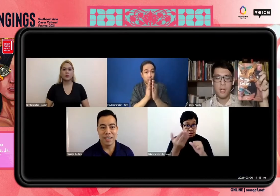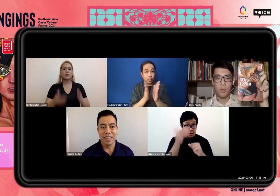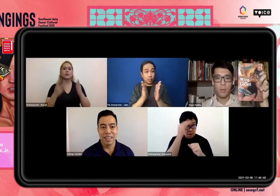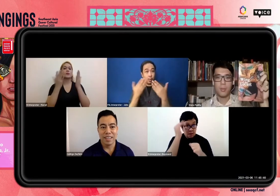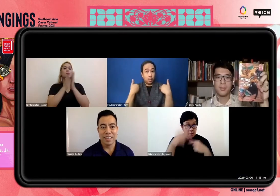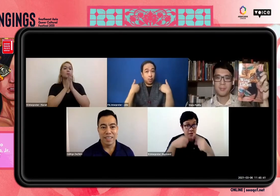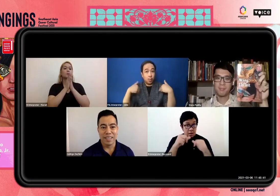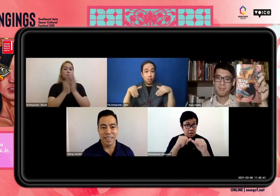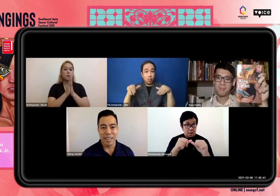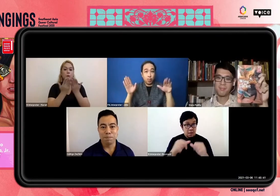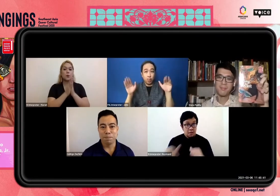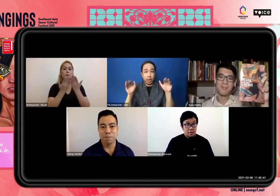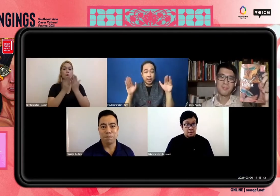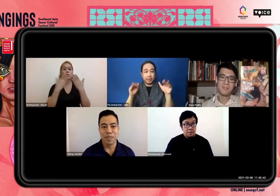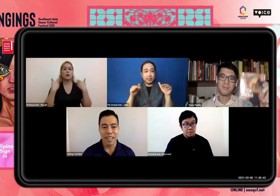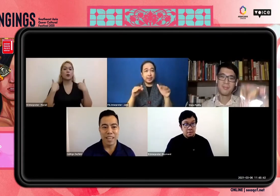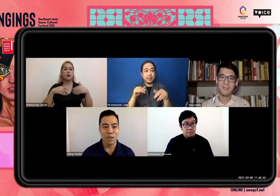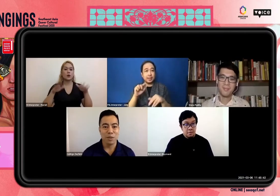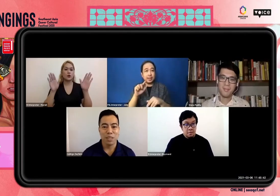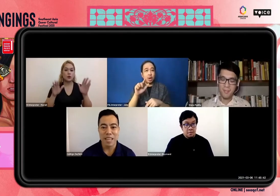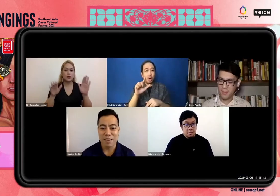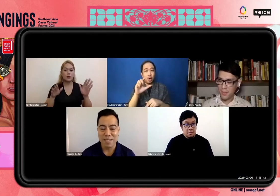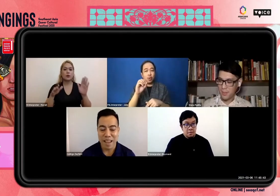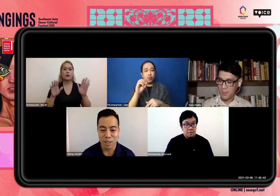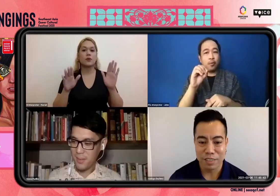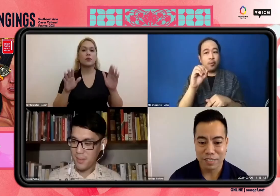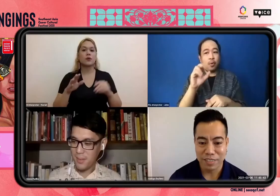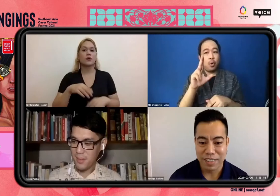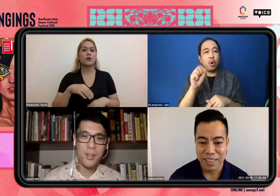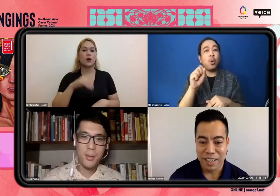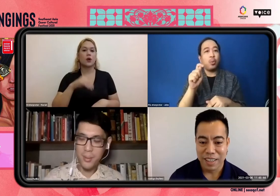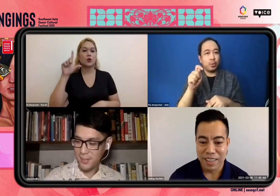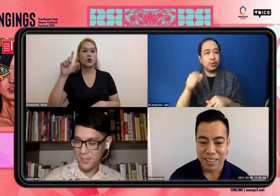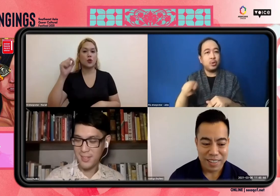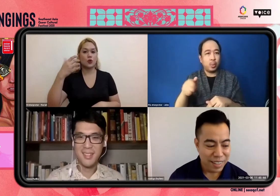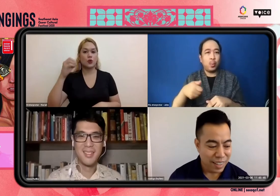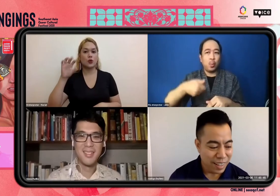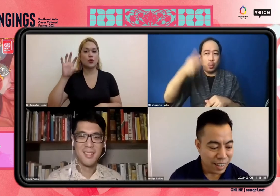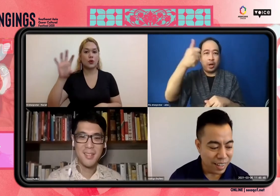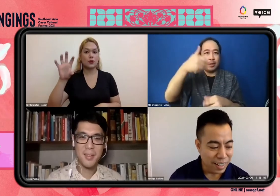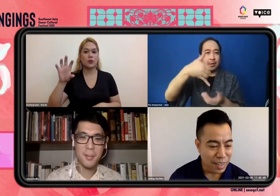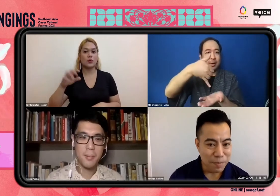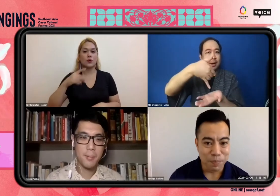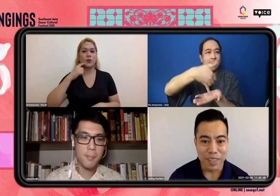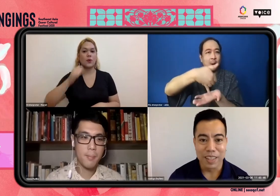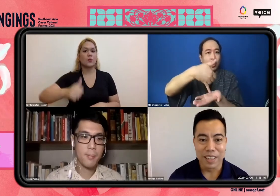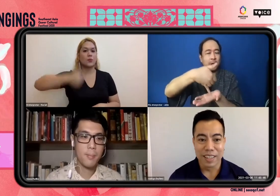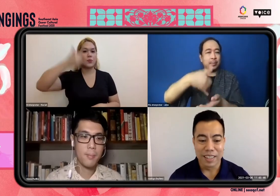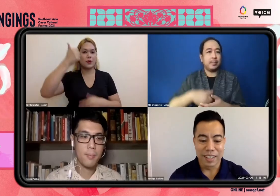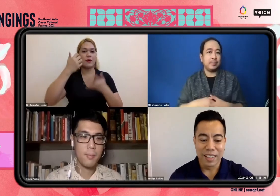Donato Ching Jacob. Yep. Thank you. Thank you, Steno. Thank you.